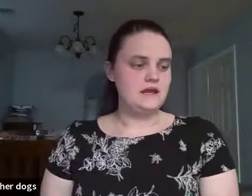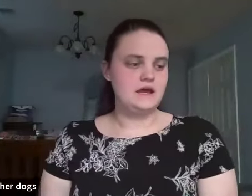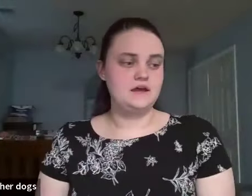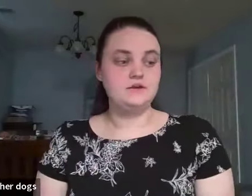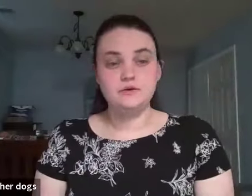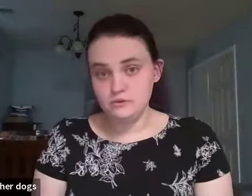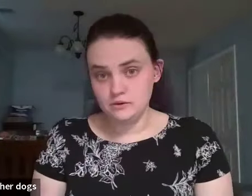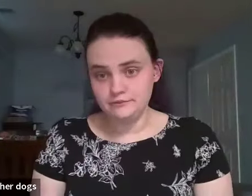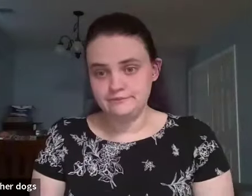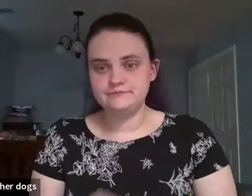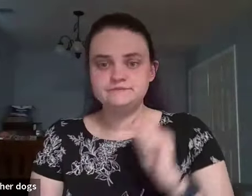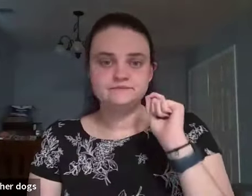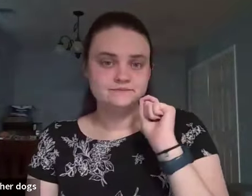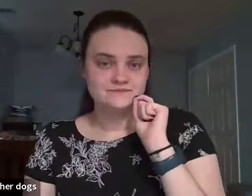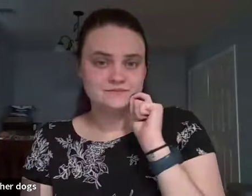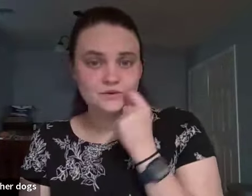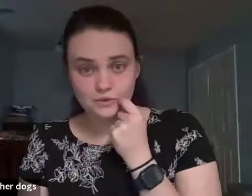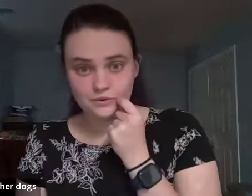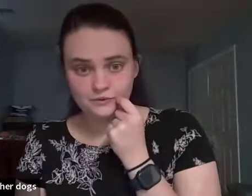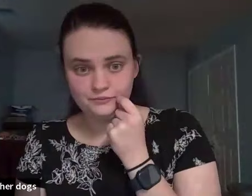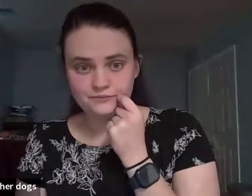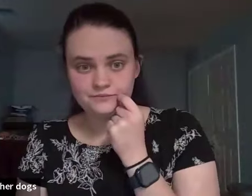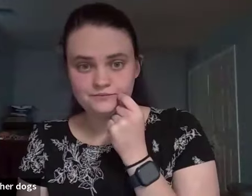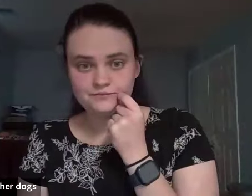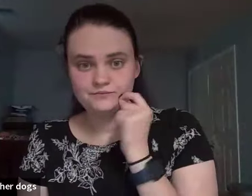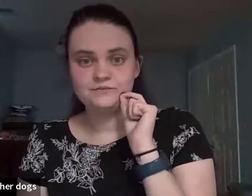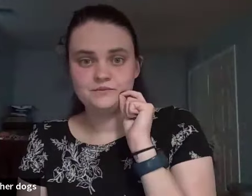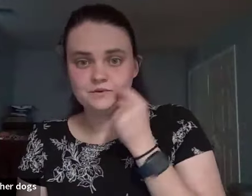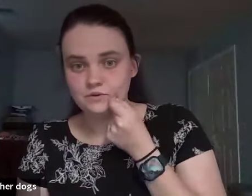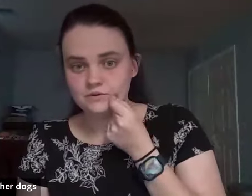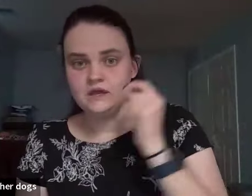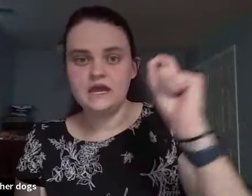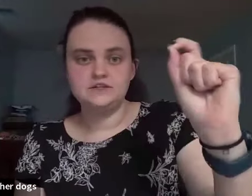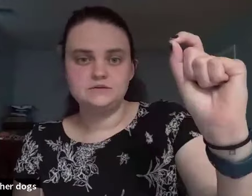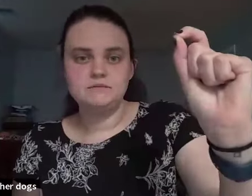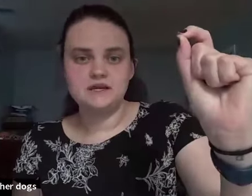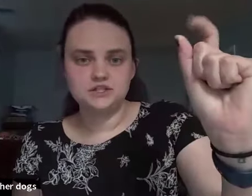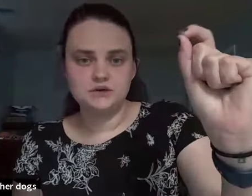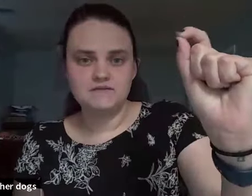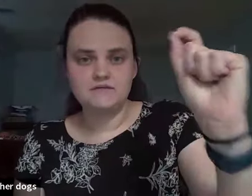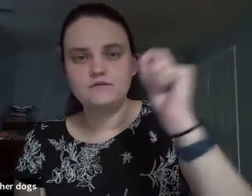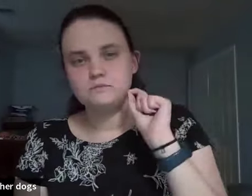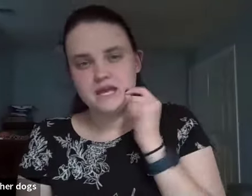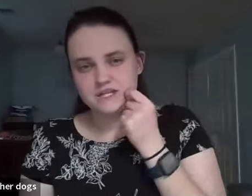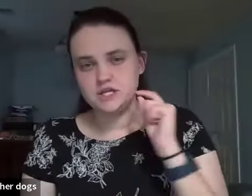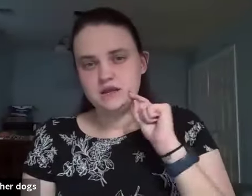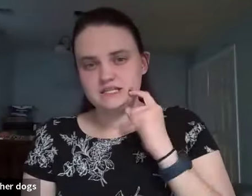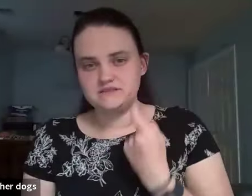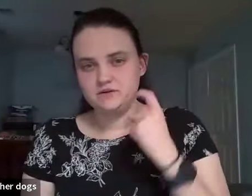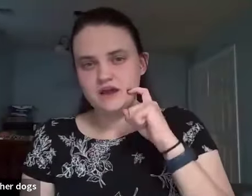We had cool. Cool. Cool. And you do want to make sure you have that full pinch because if you